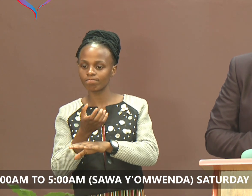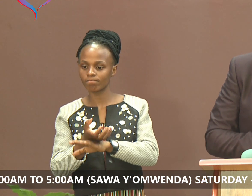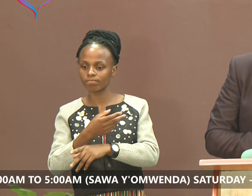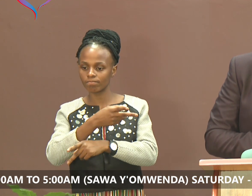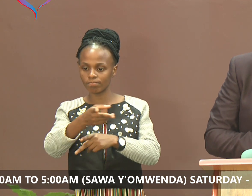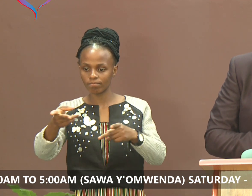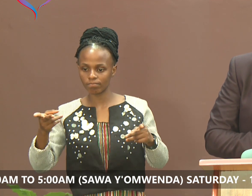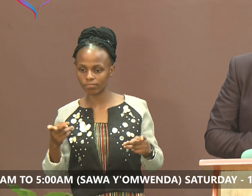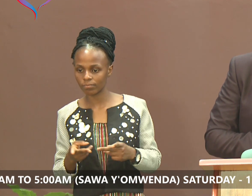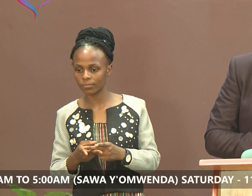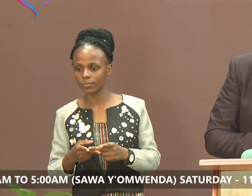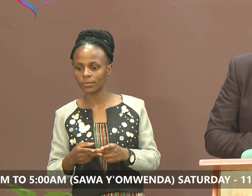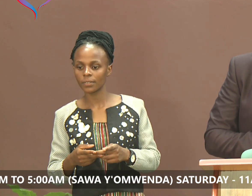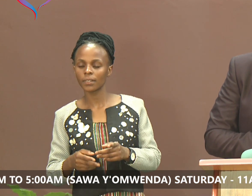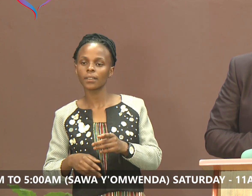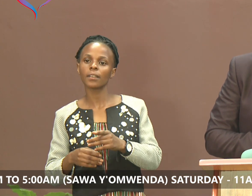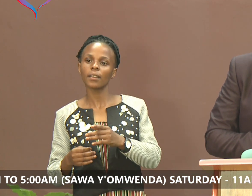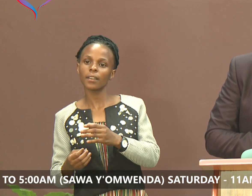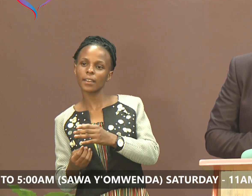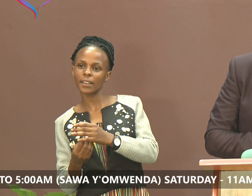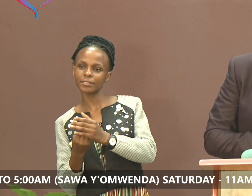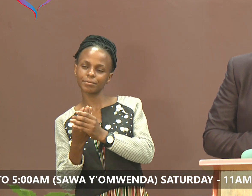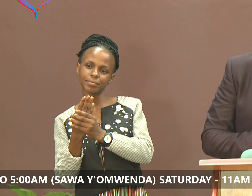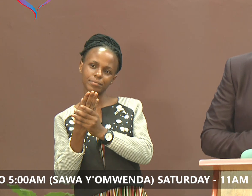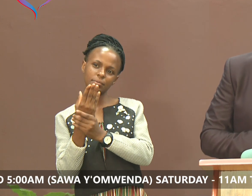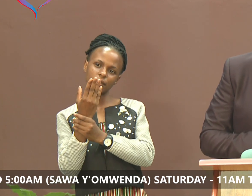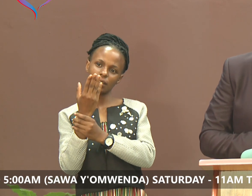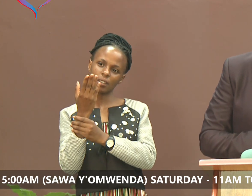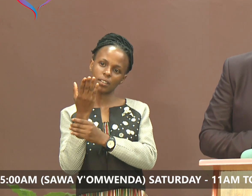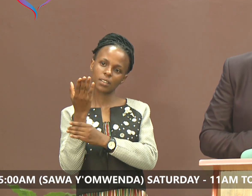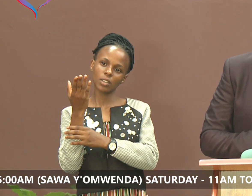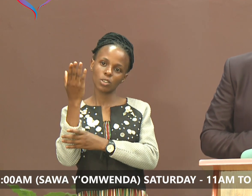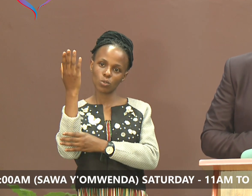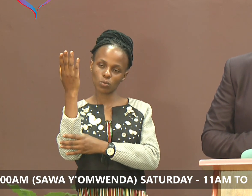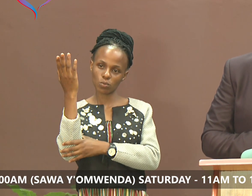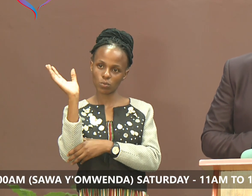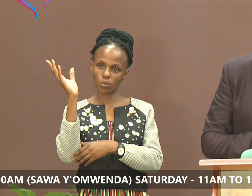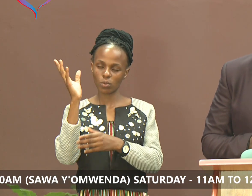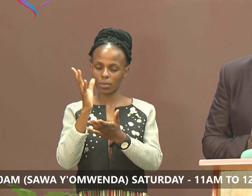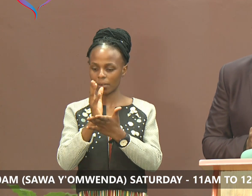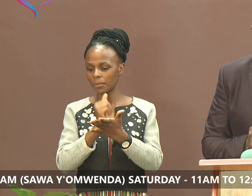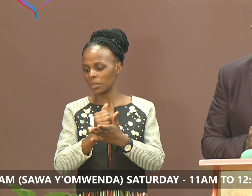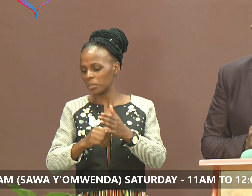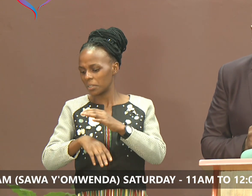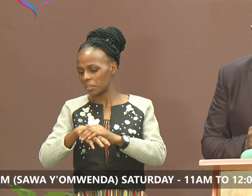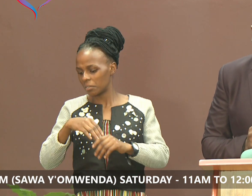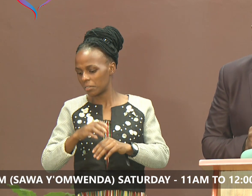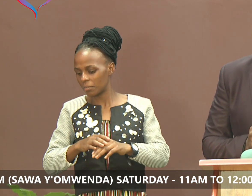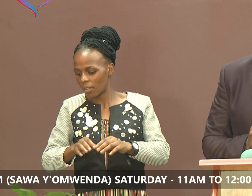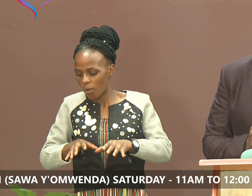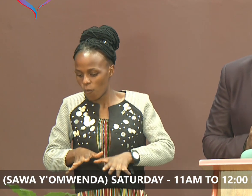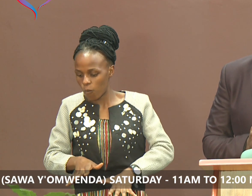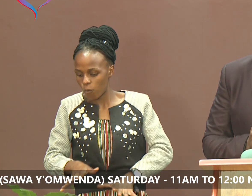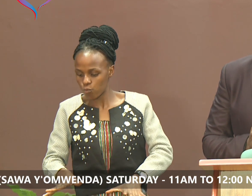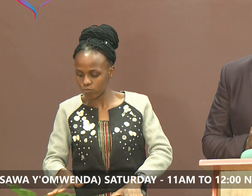they immediately sprang up because they had no depth of earth. Olokutan lugamba nti ensigo endala ne zigwa awali